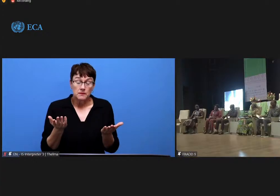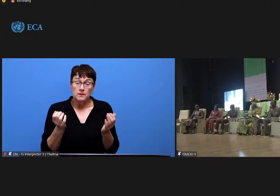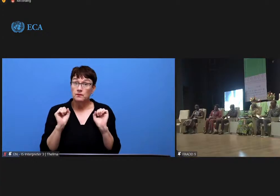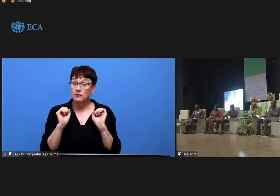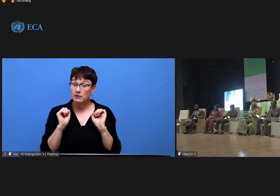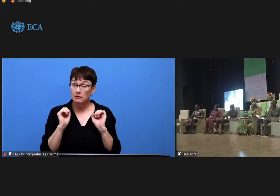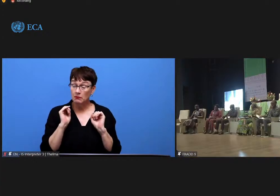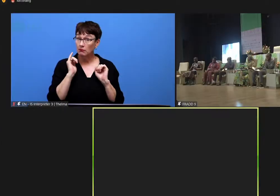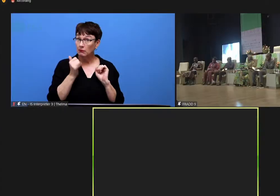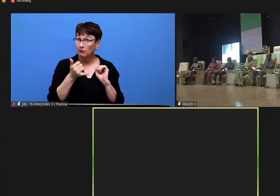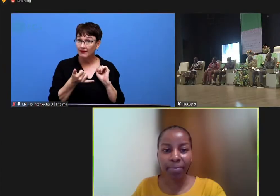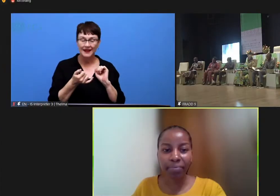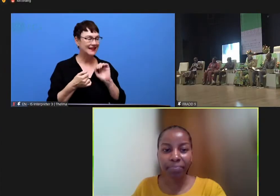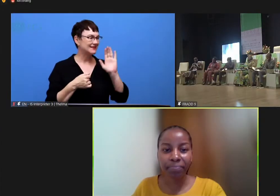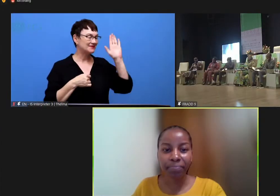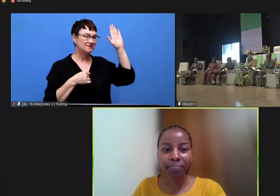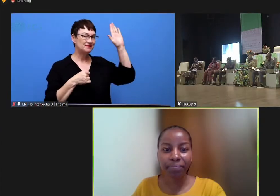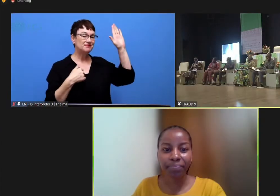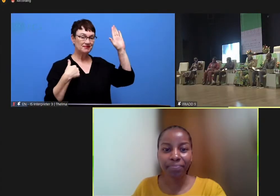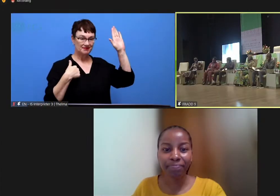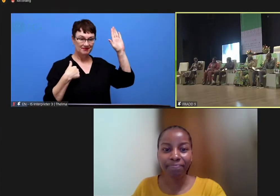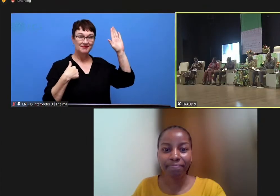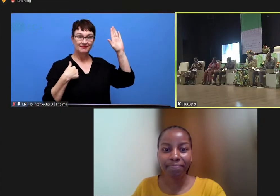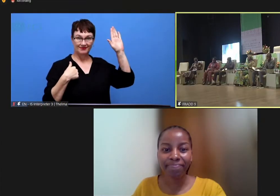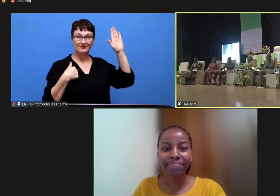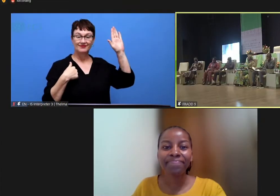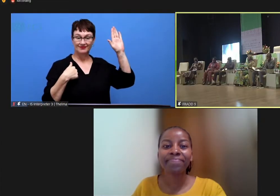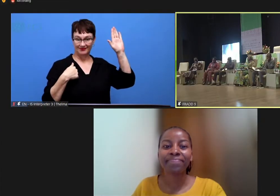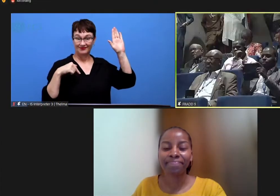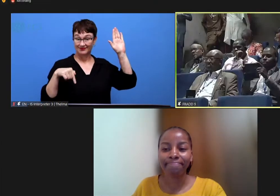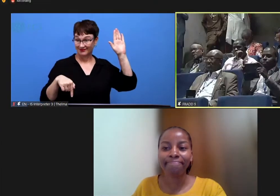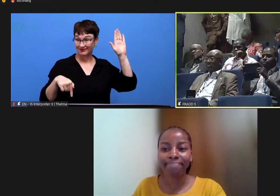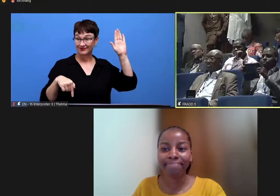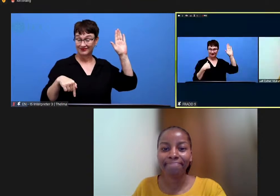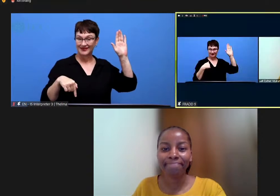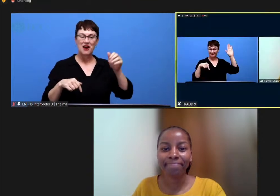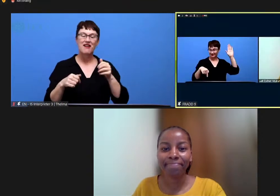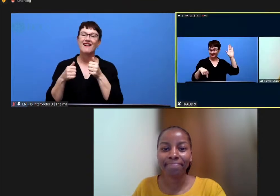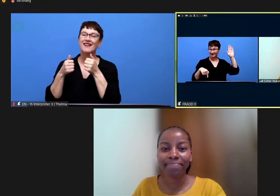Yes, I am online. Oh, Esther is online.